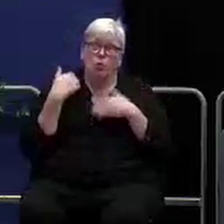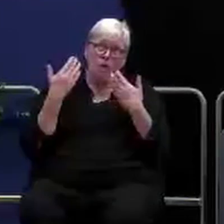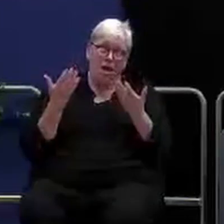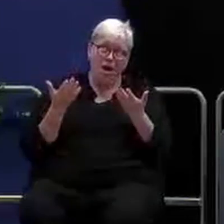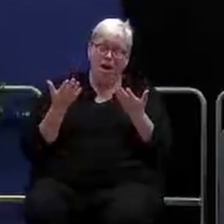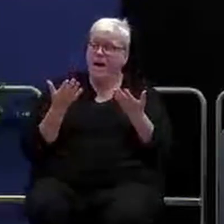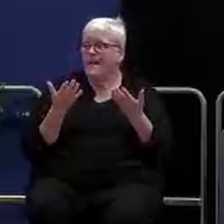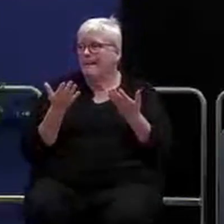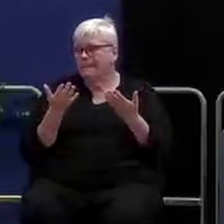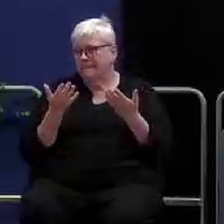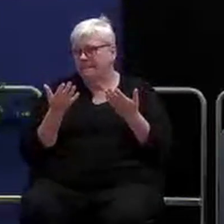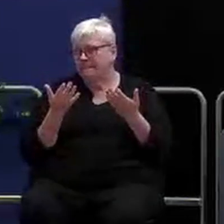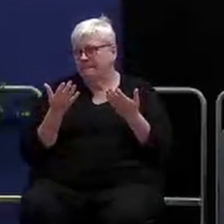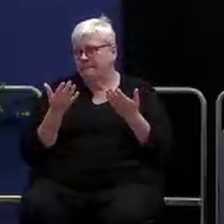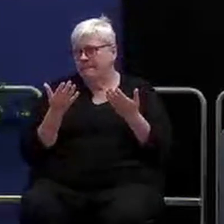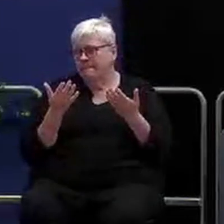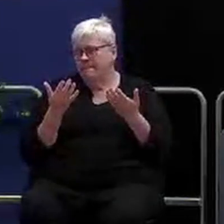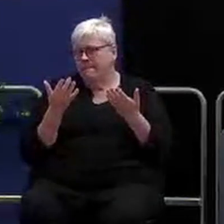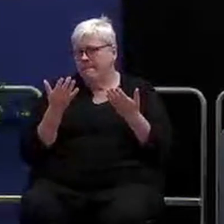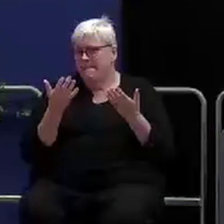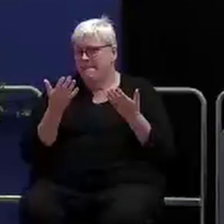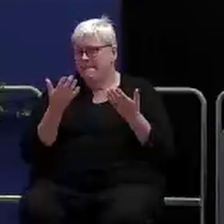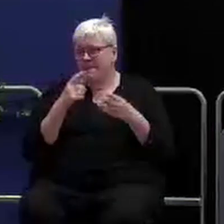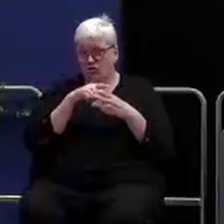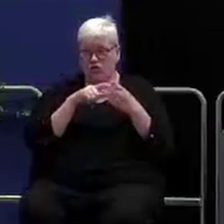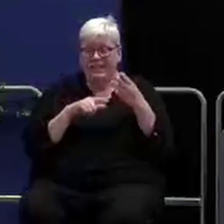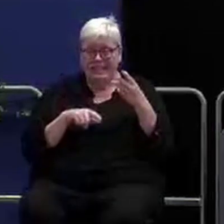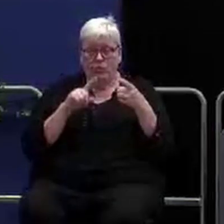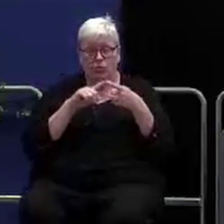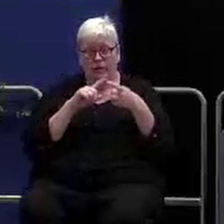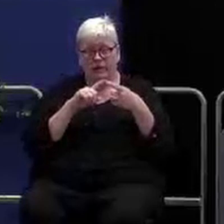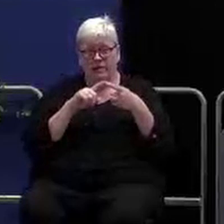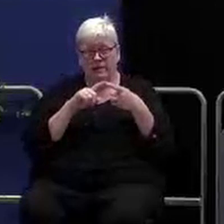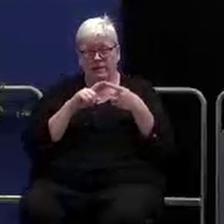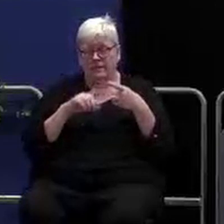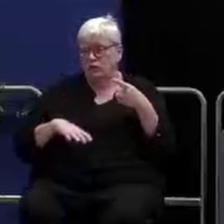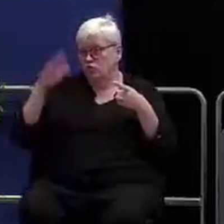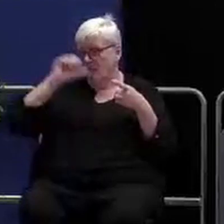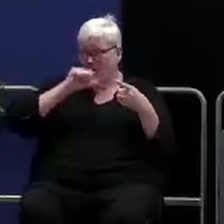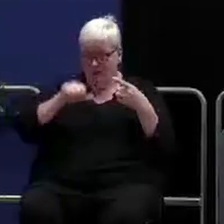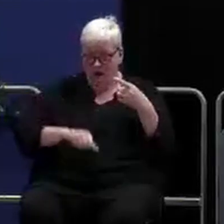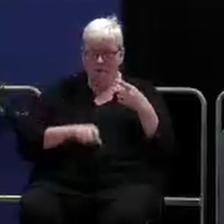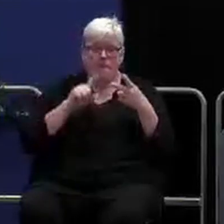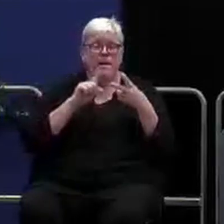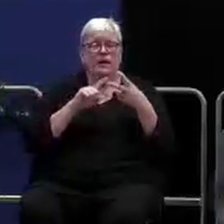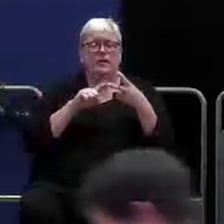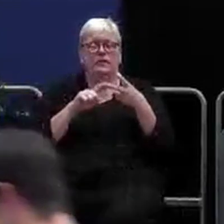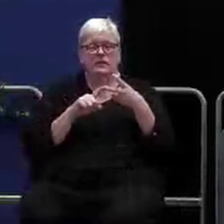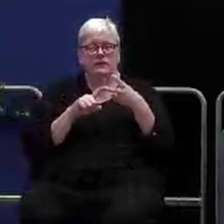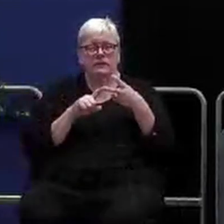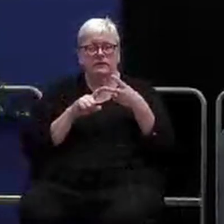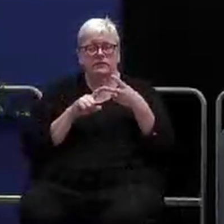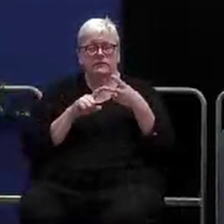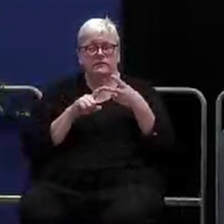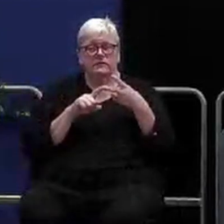So there are at least three reasons. One is I grew up on a farm, and And